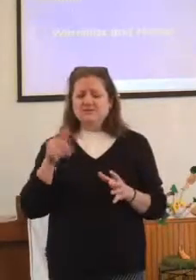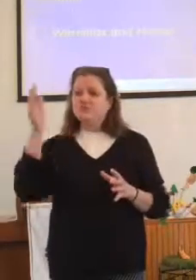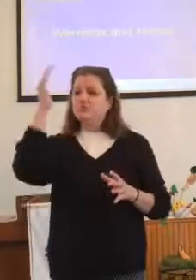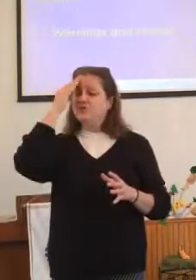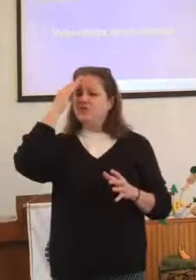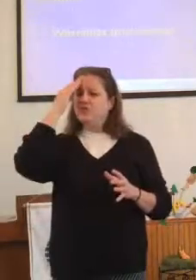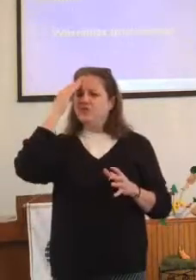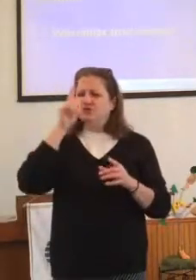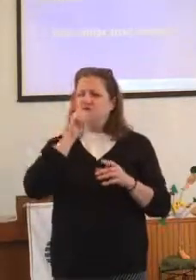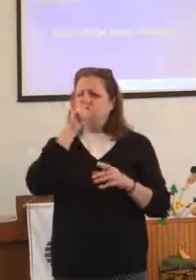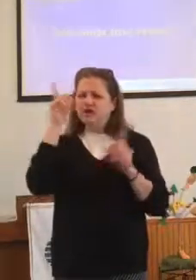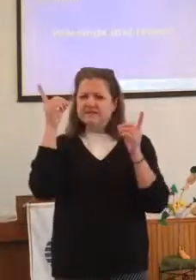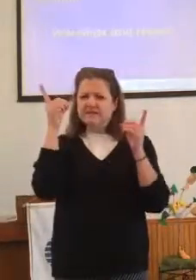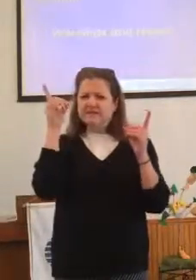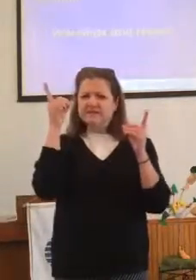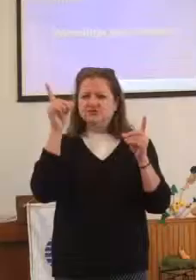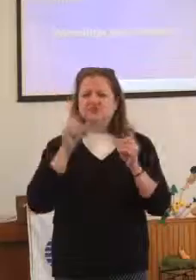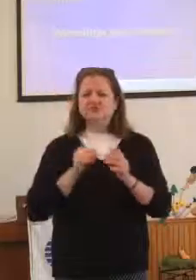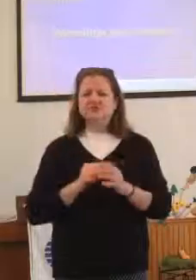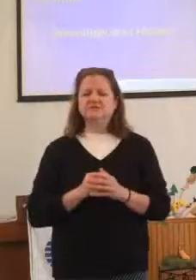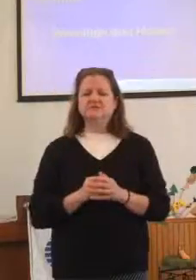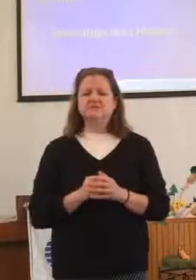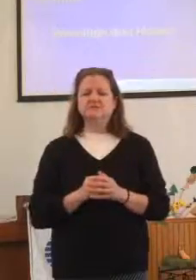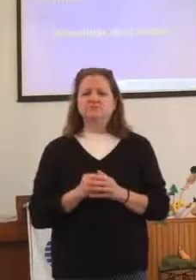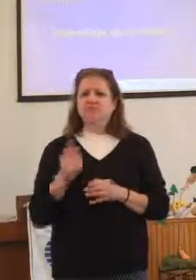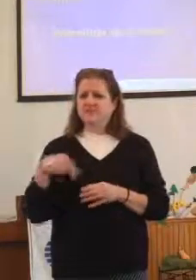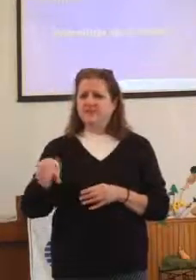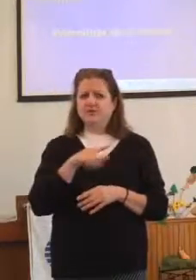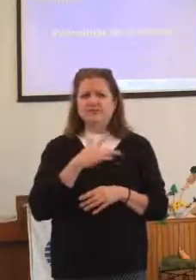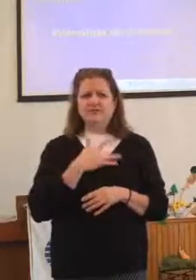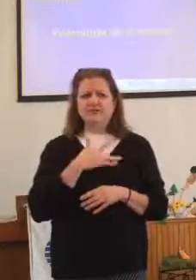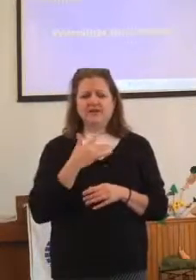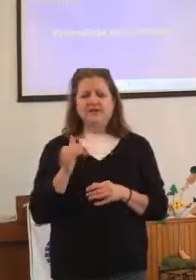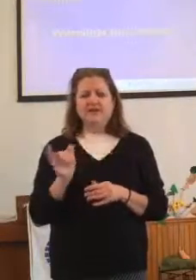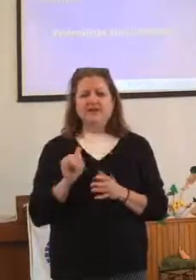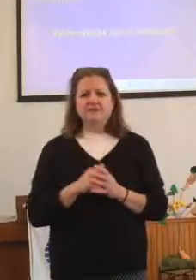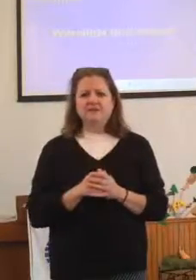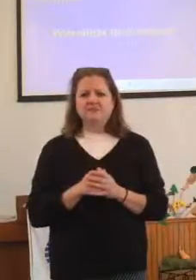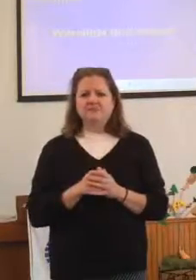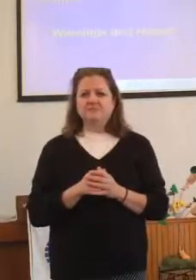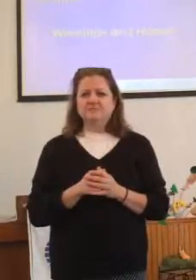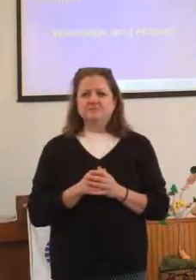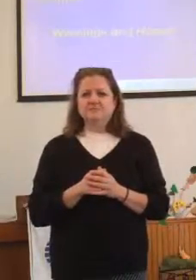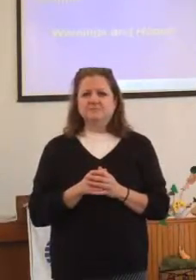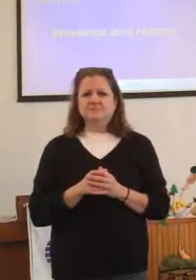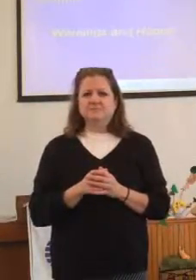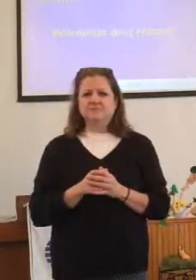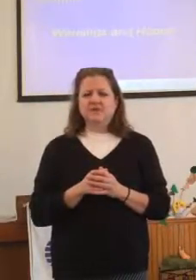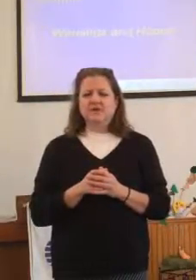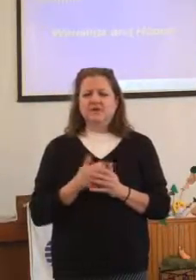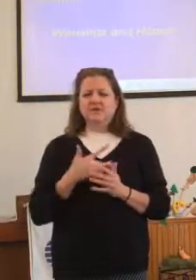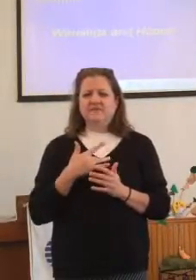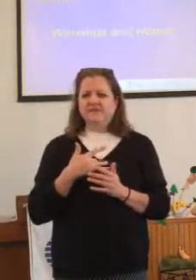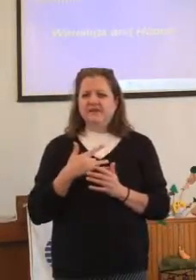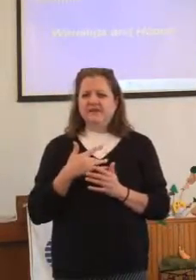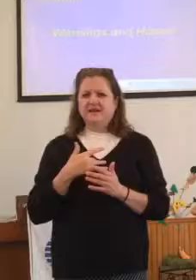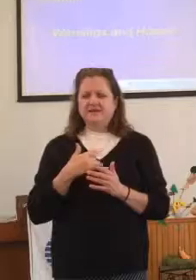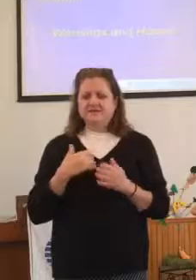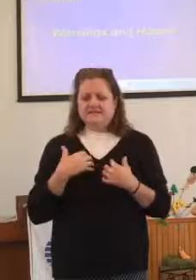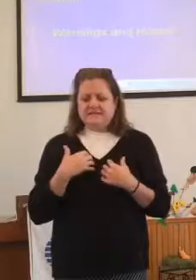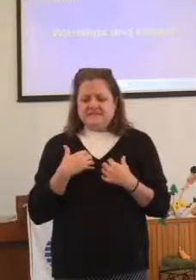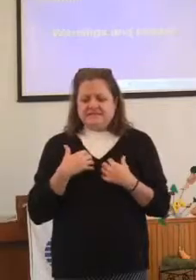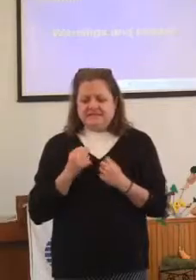is dangerous? Have you ever felt driven to follow a path